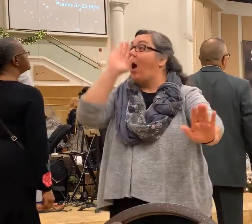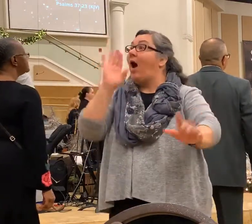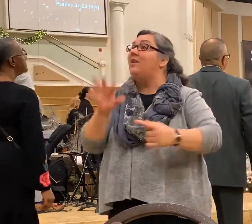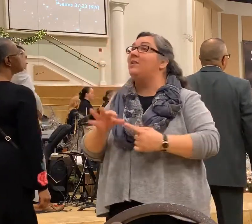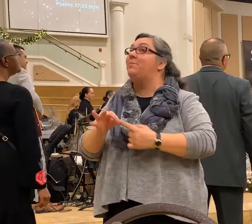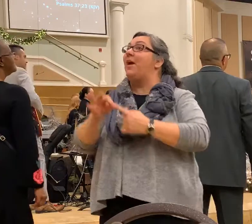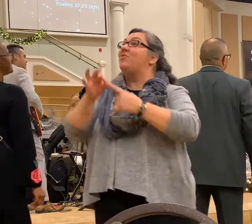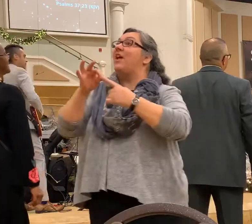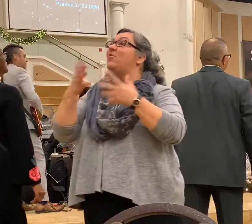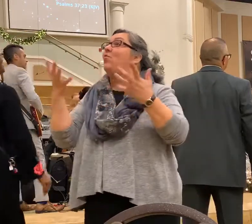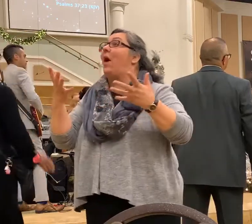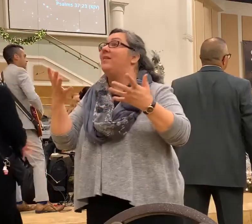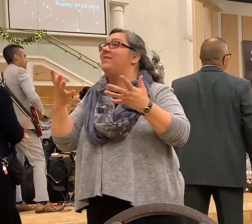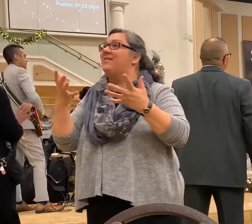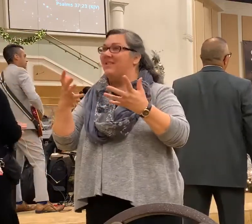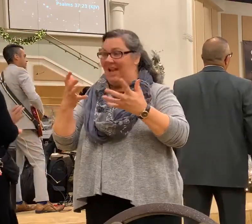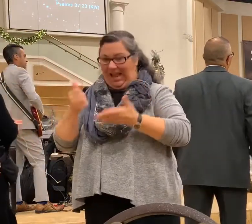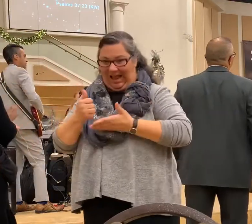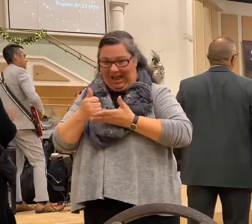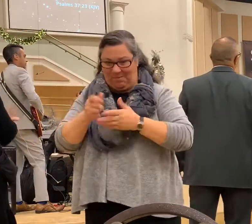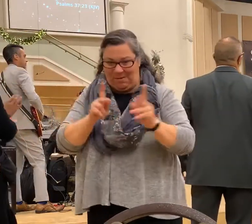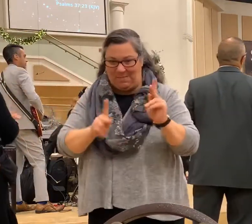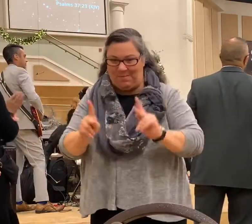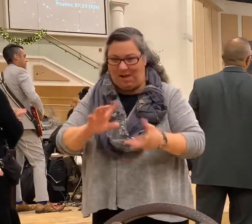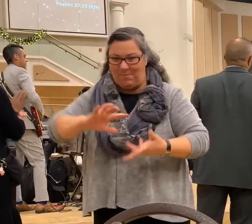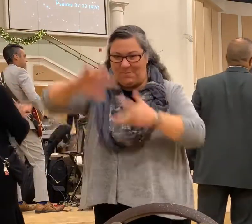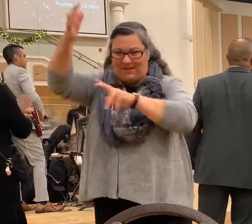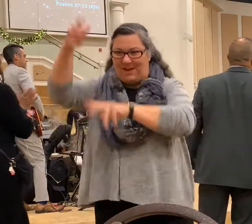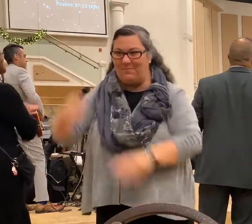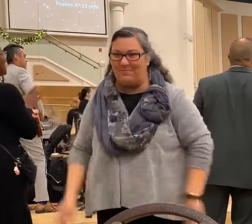in projects just like you.